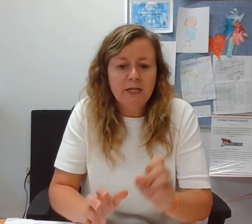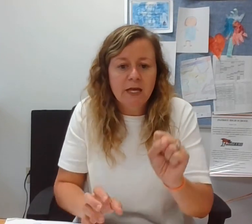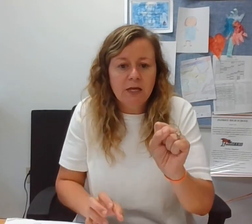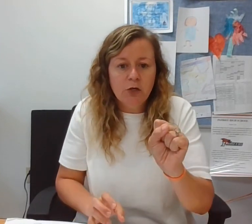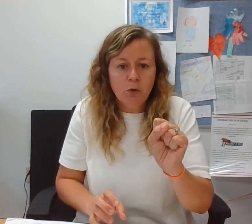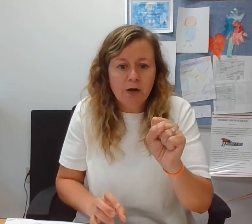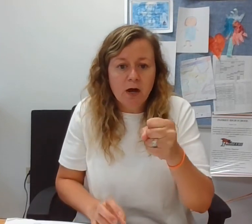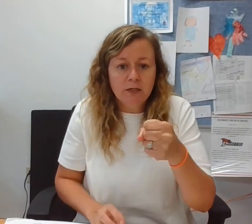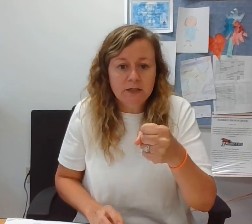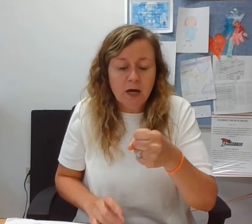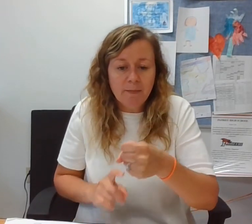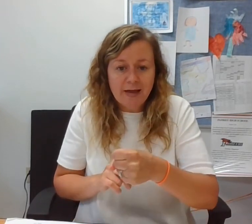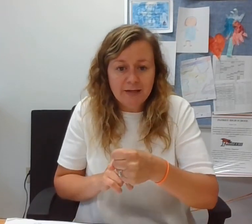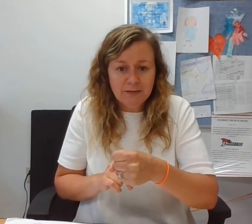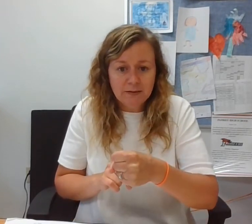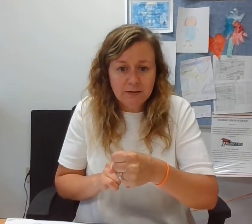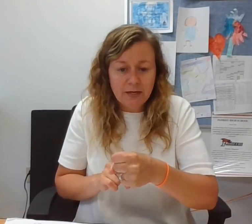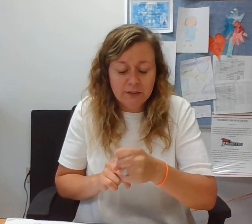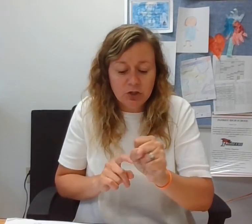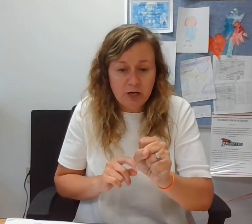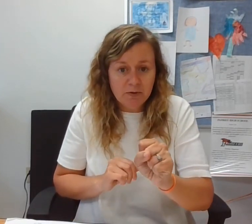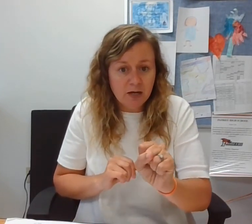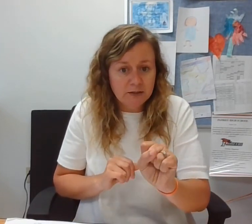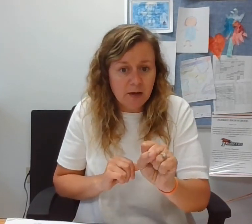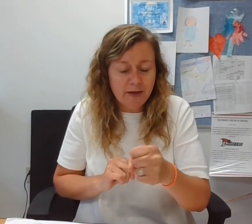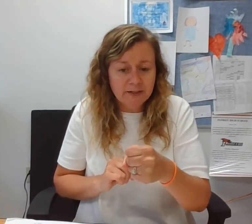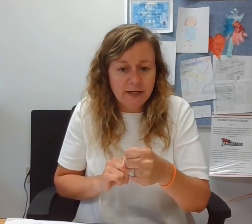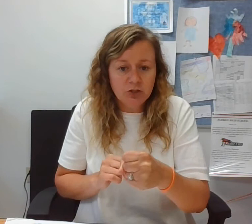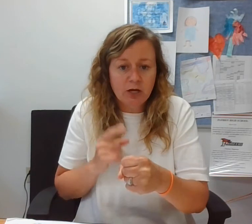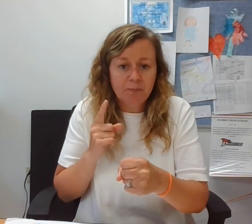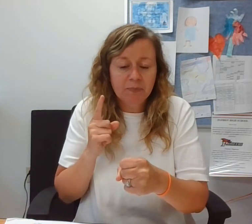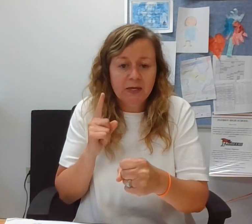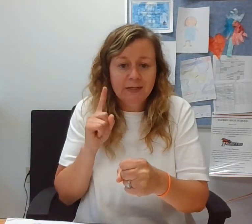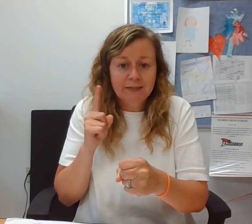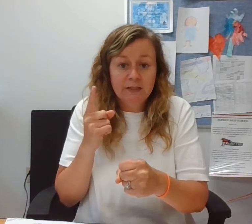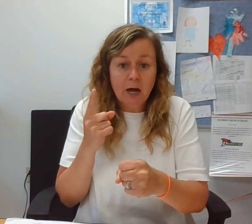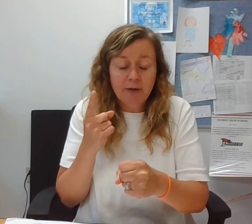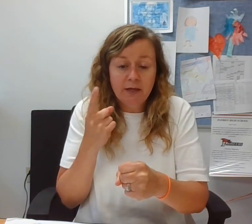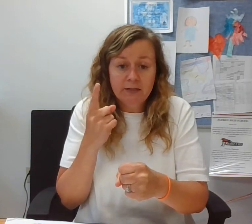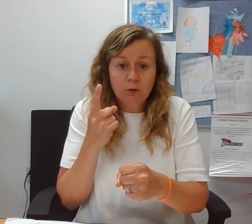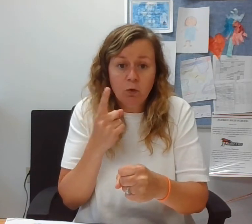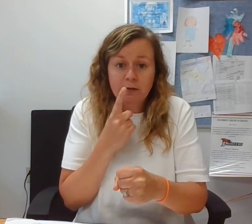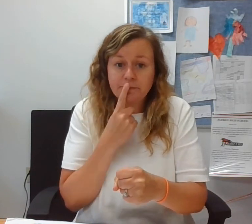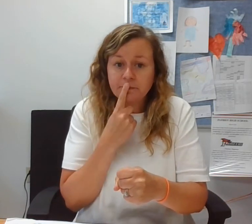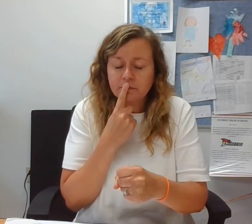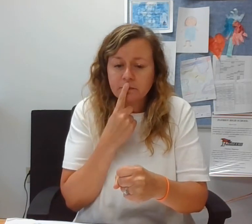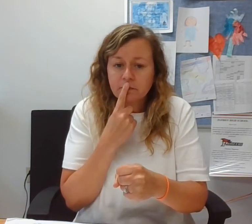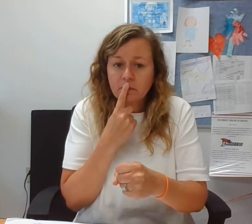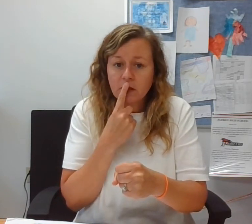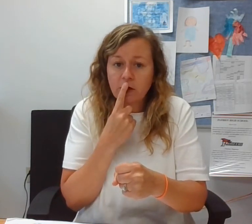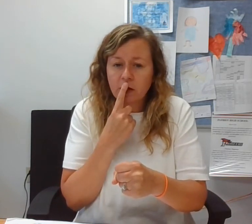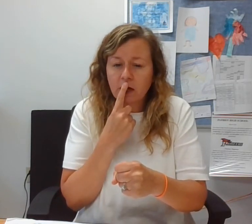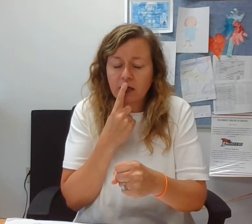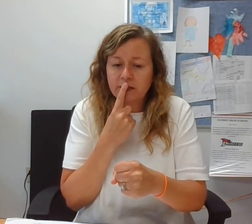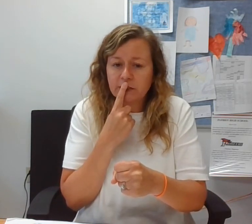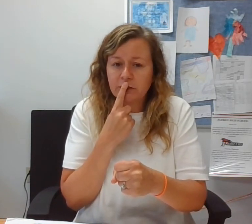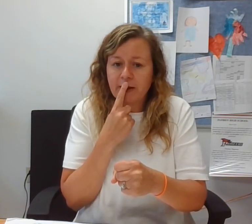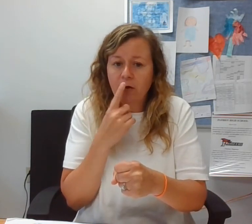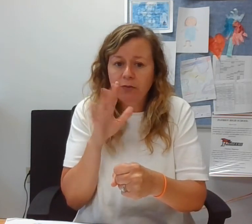take your non-dom S hand shape, non-dom S hand shape. Dominant is a 1, and you're going to kind of like touch your mouth, and